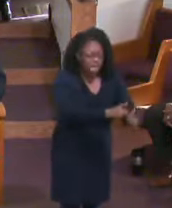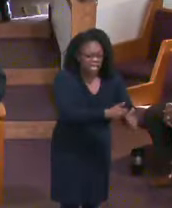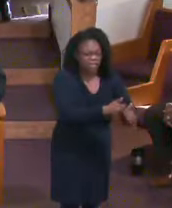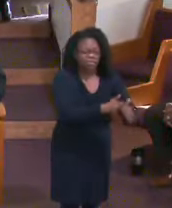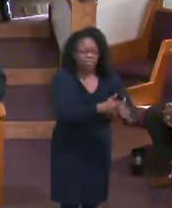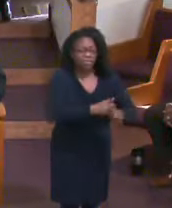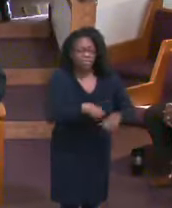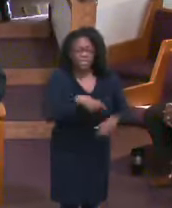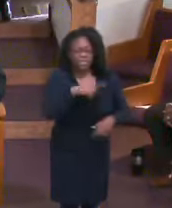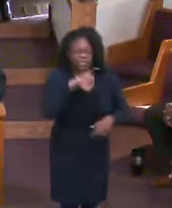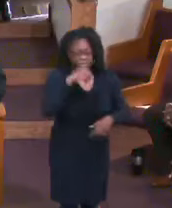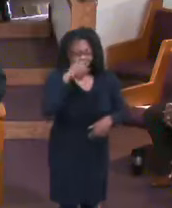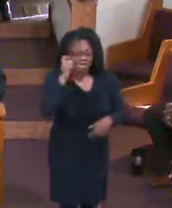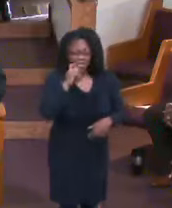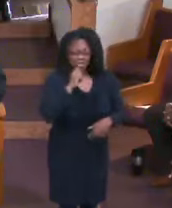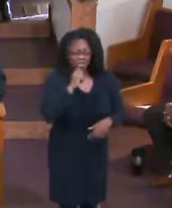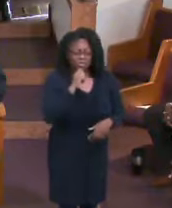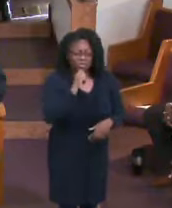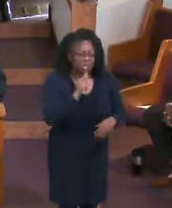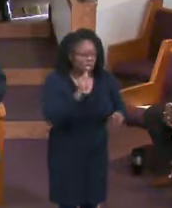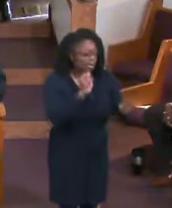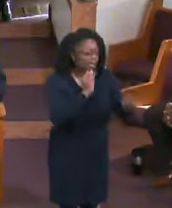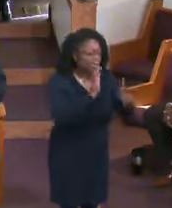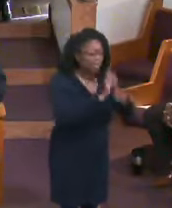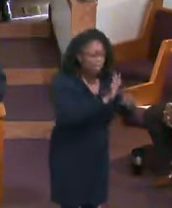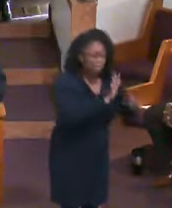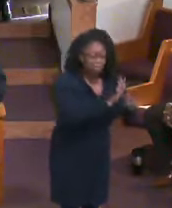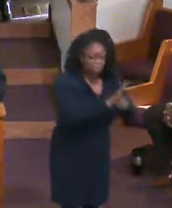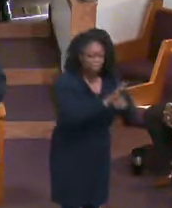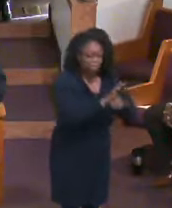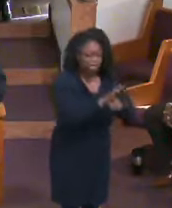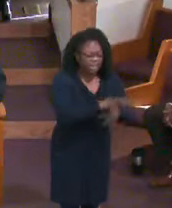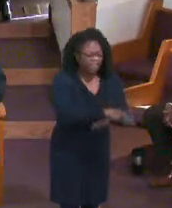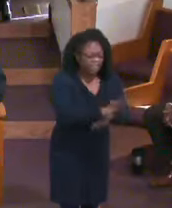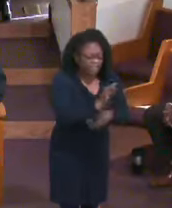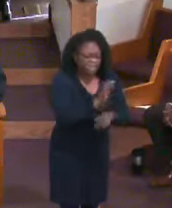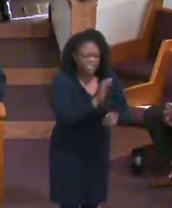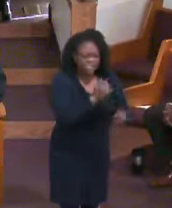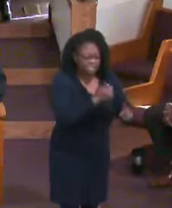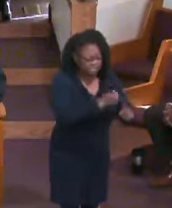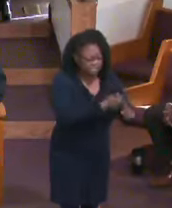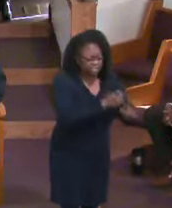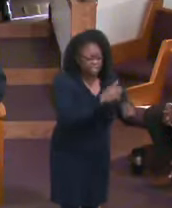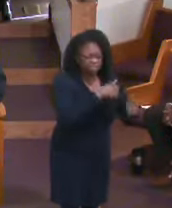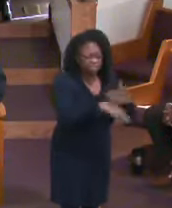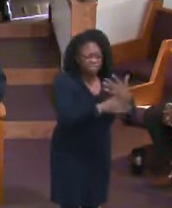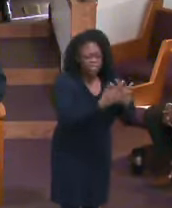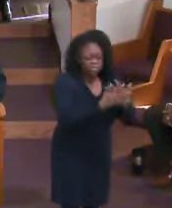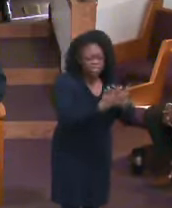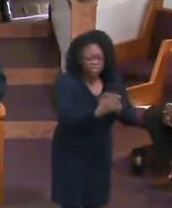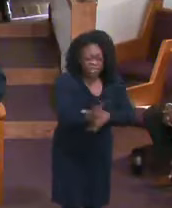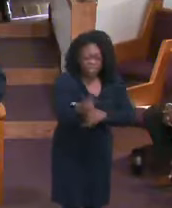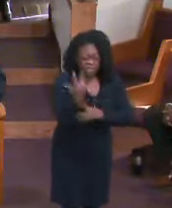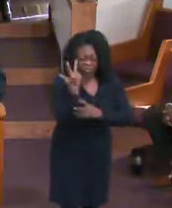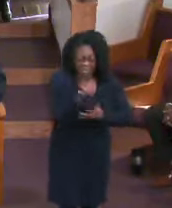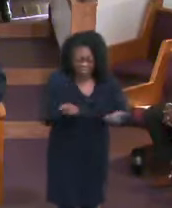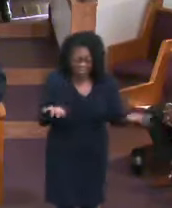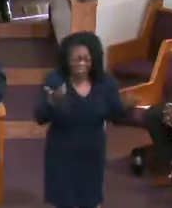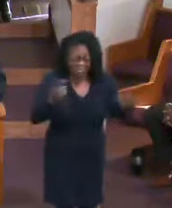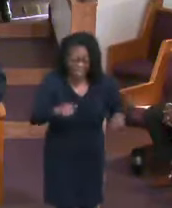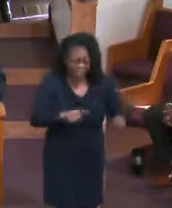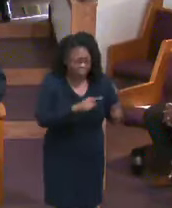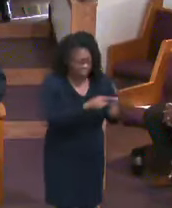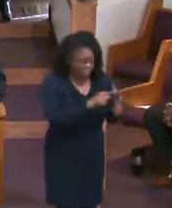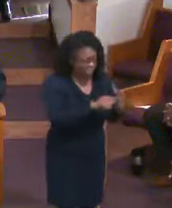because it wasn't popular or status quo, he finds himself in prison. Now, there are three events that occurred in the text. We're going